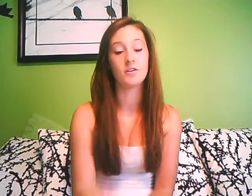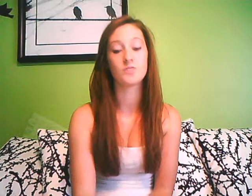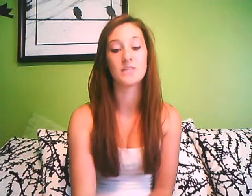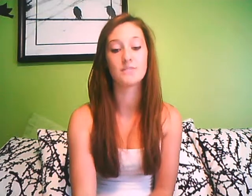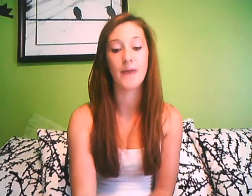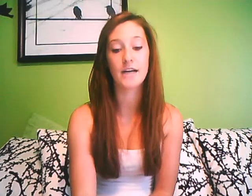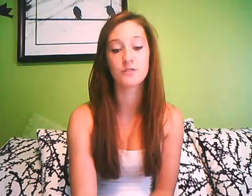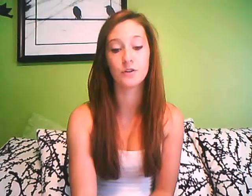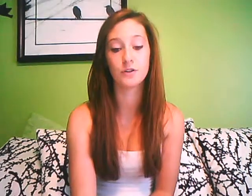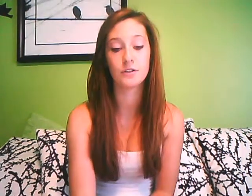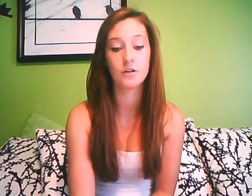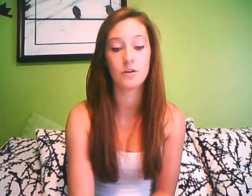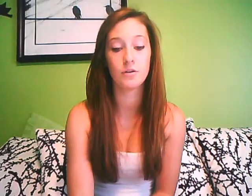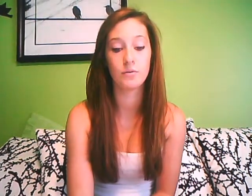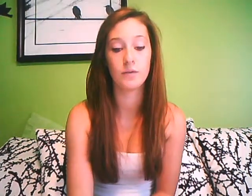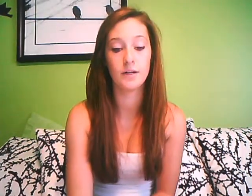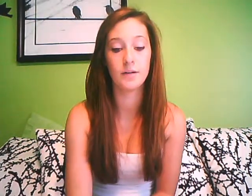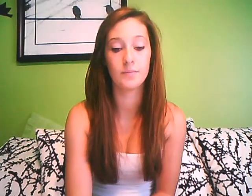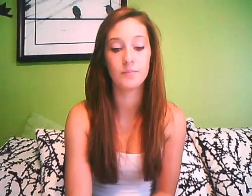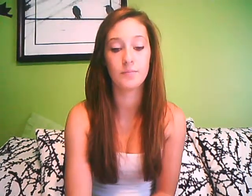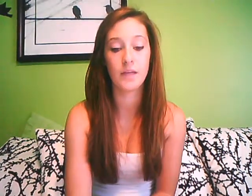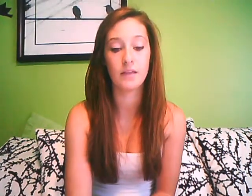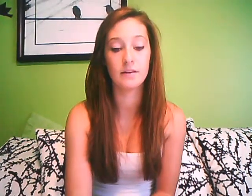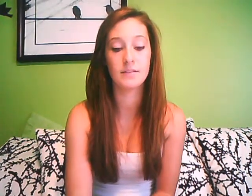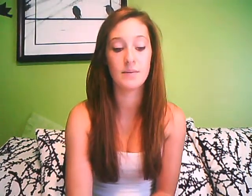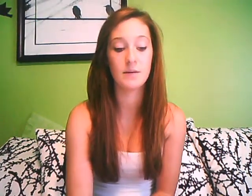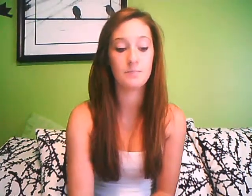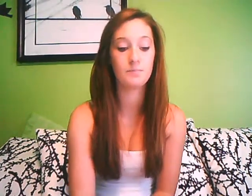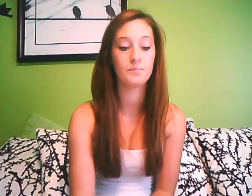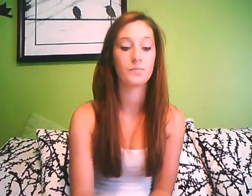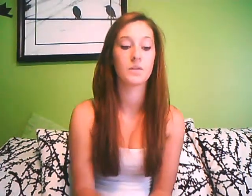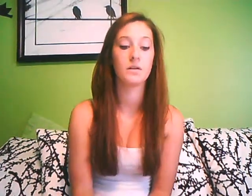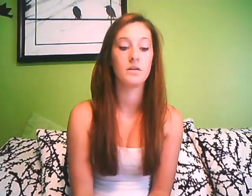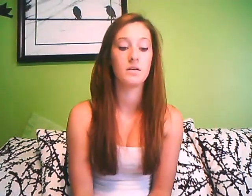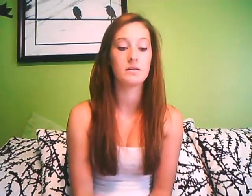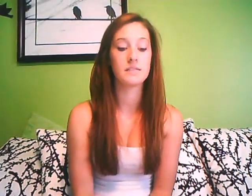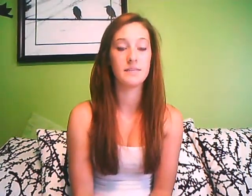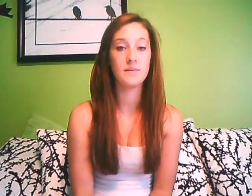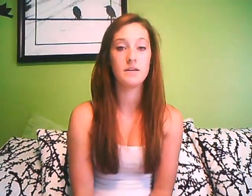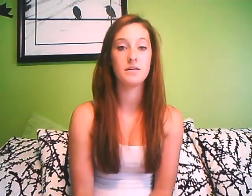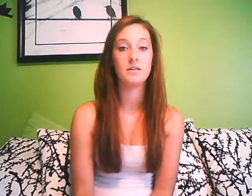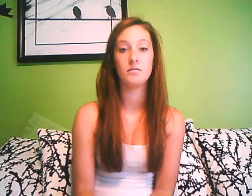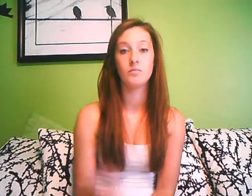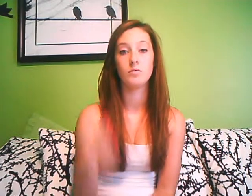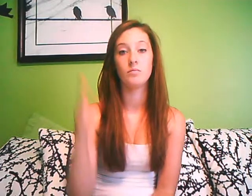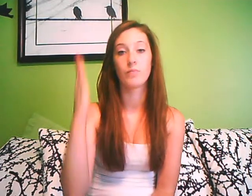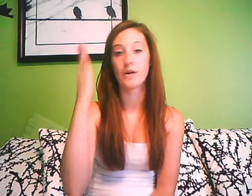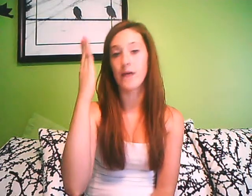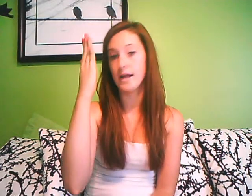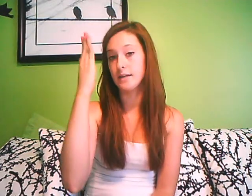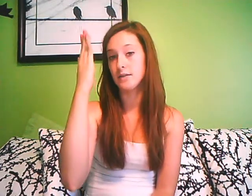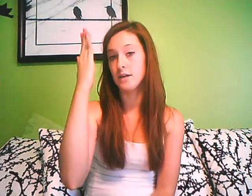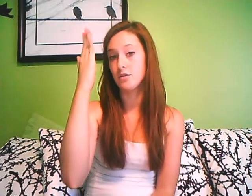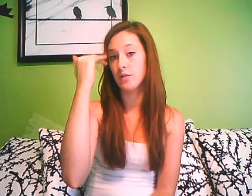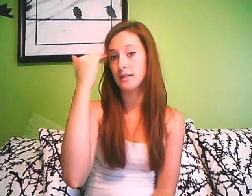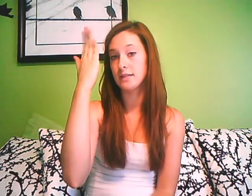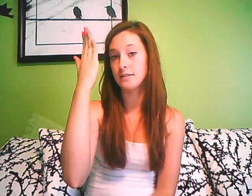means bashful and timid. Sleepy, bring your hand and you go like this.